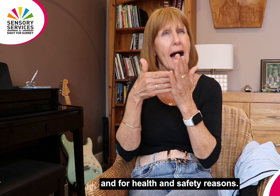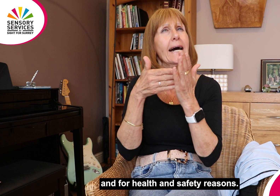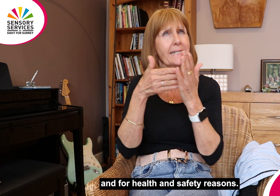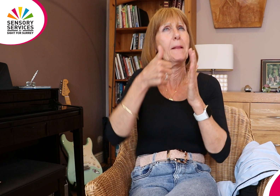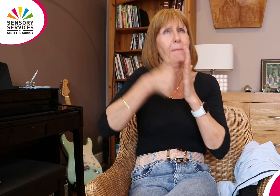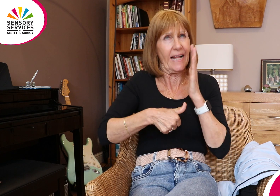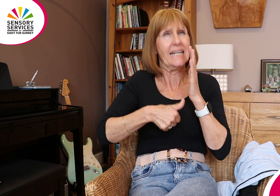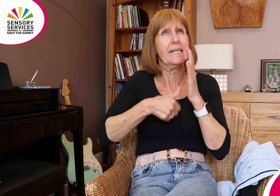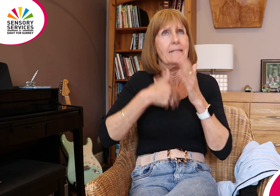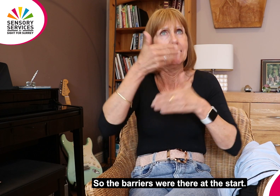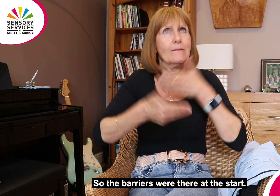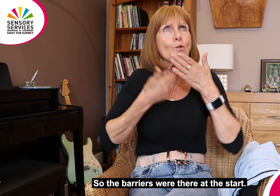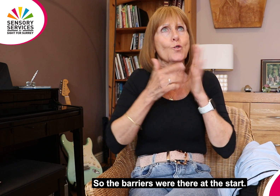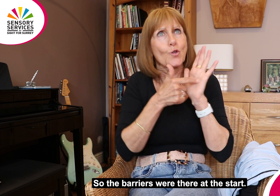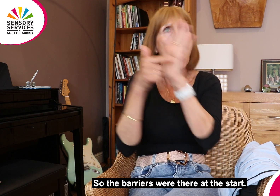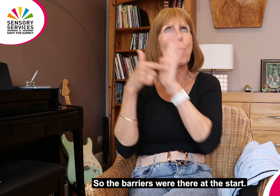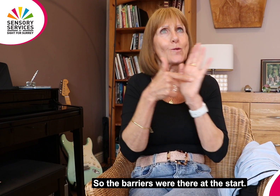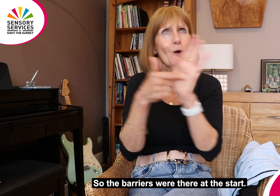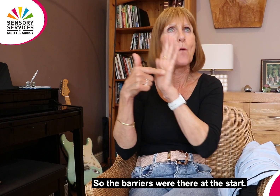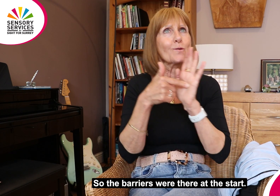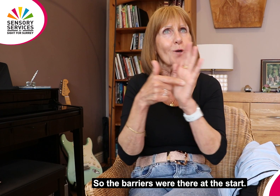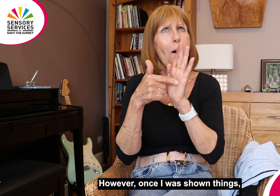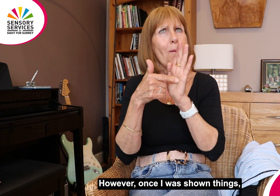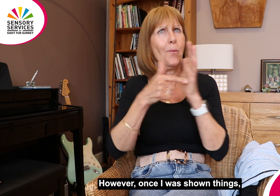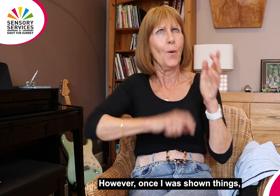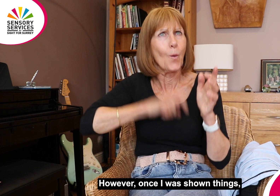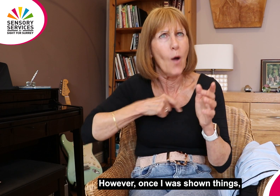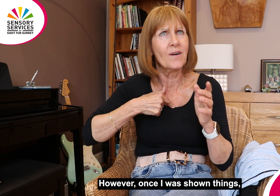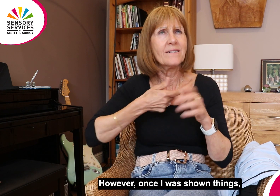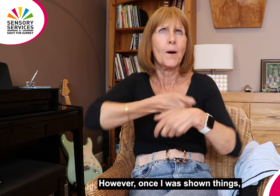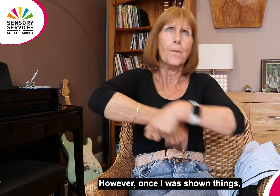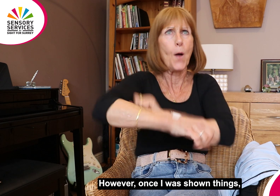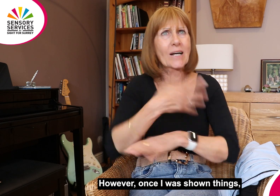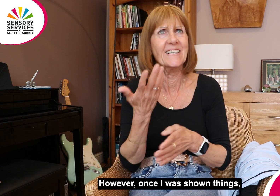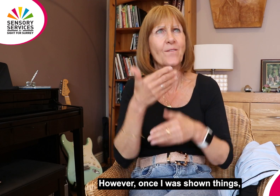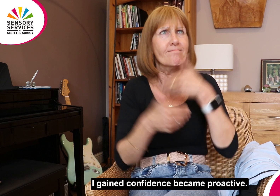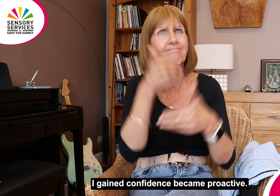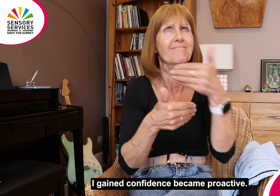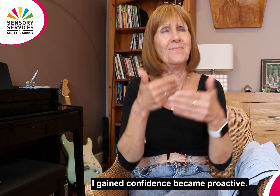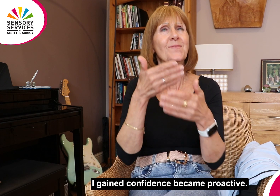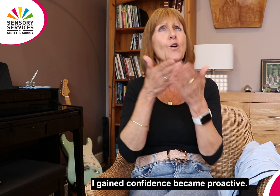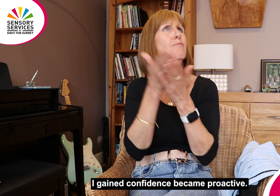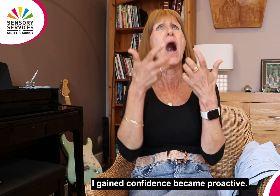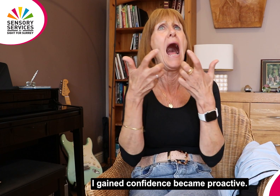reasons. So the barriers were there at the start. However, once I was shown things, I gained confidence,